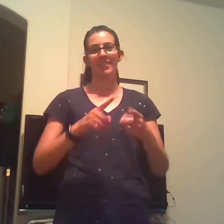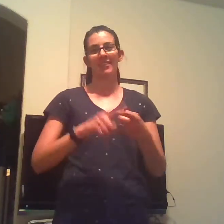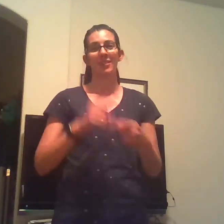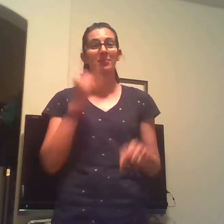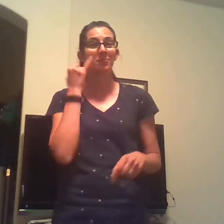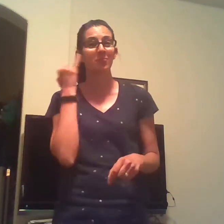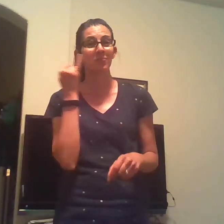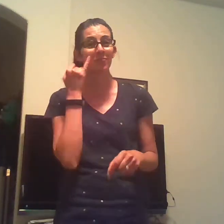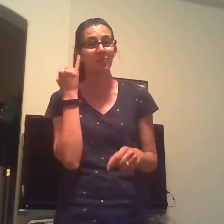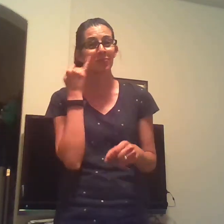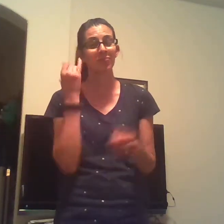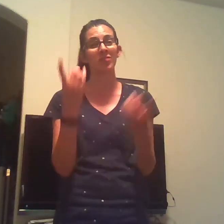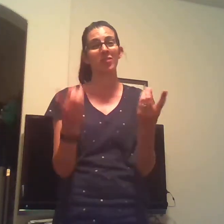supposed to do, oh yeah.